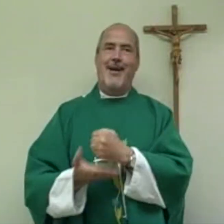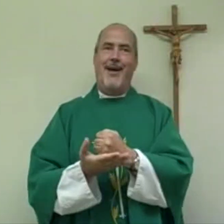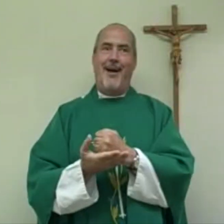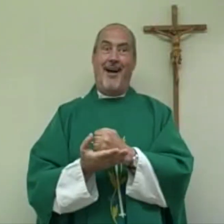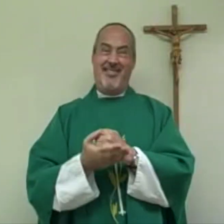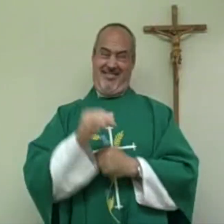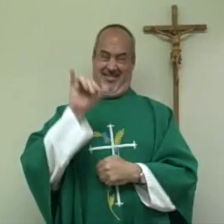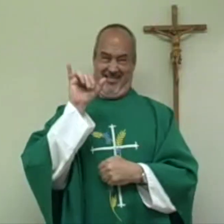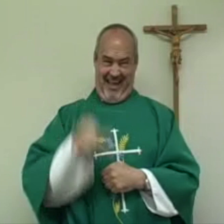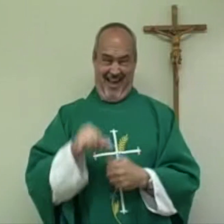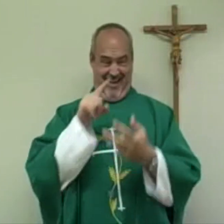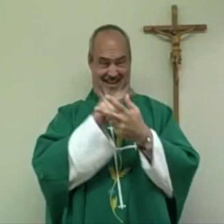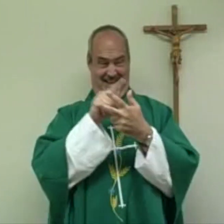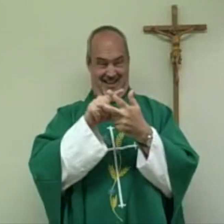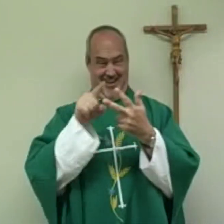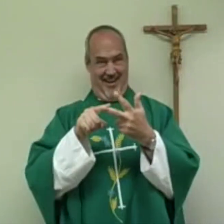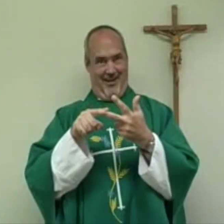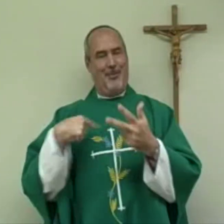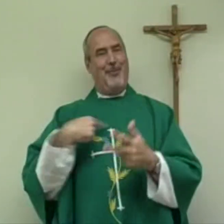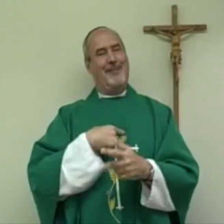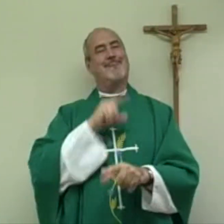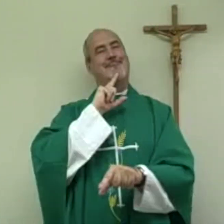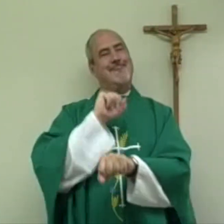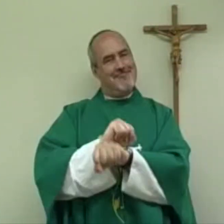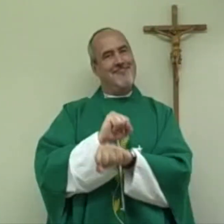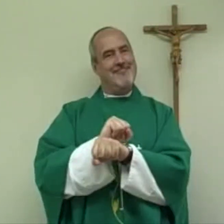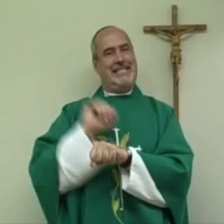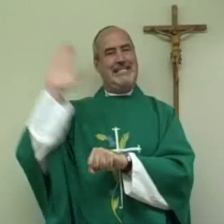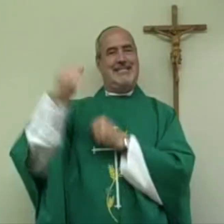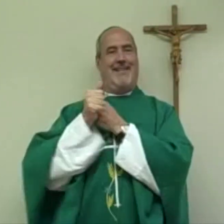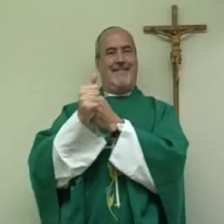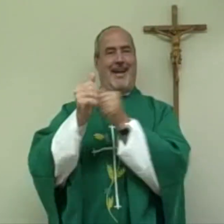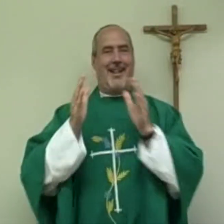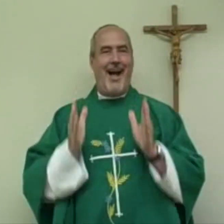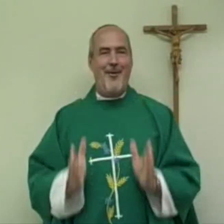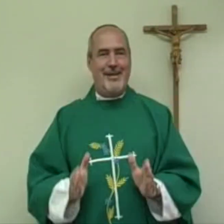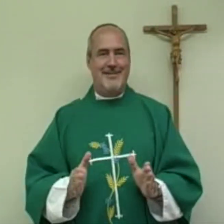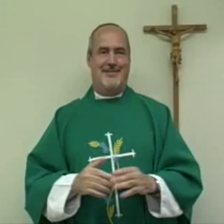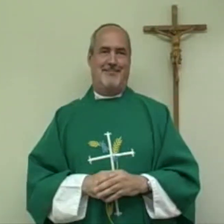help, and to not overlook them. And in doing those three things,